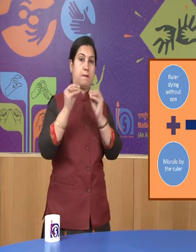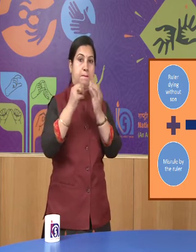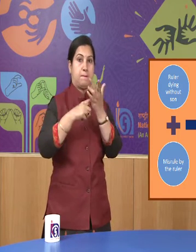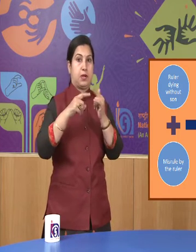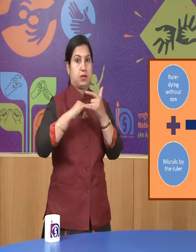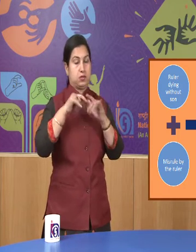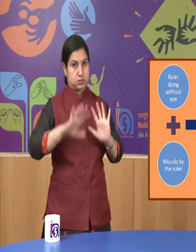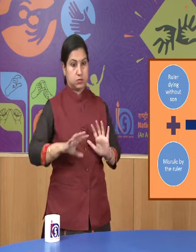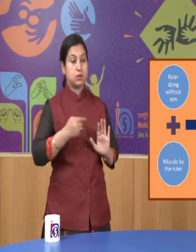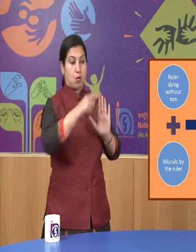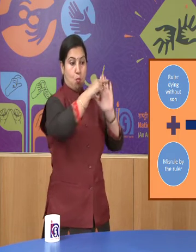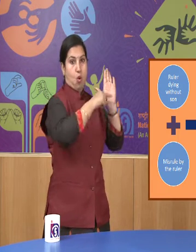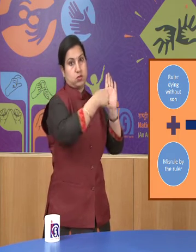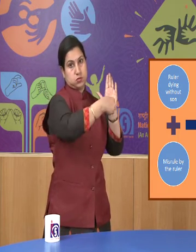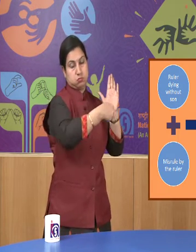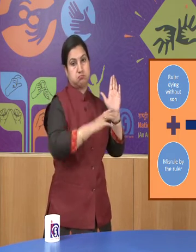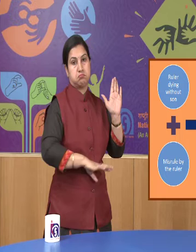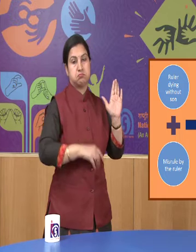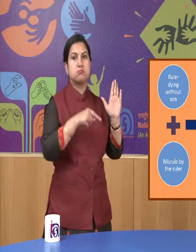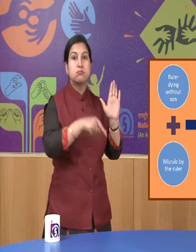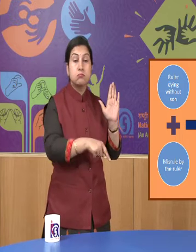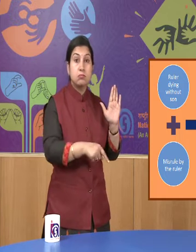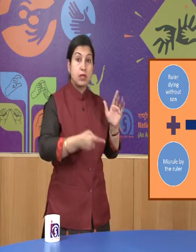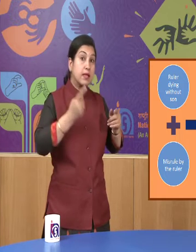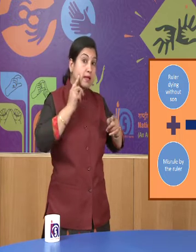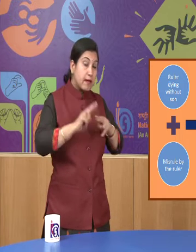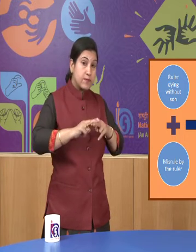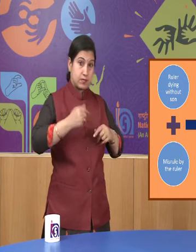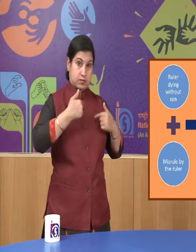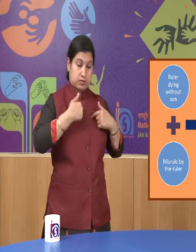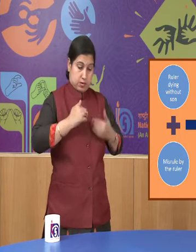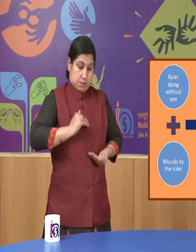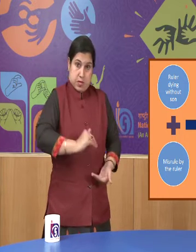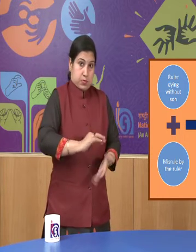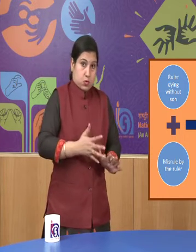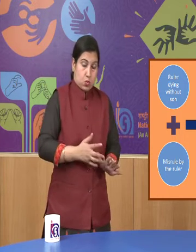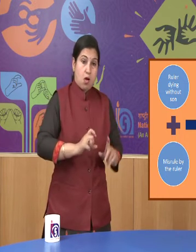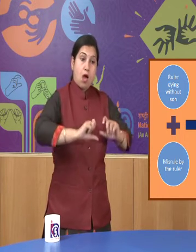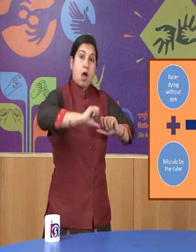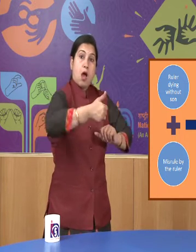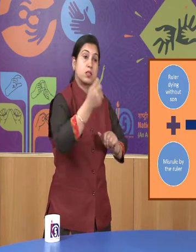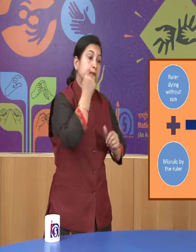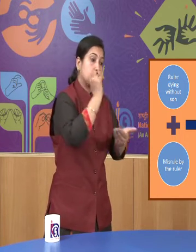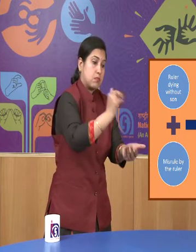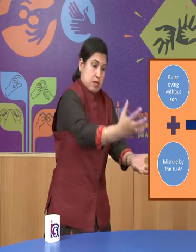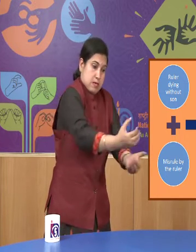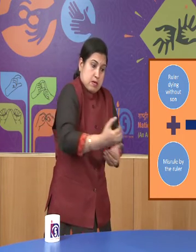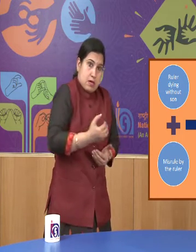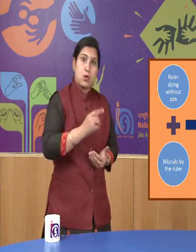Under this policy, the Indian rulers were not allowed to adopt a child and declare